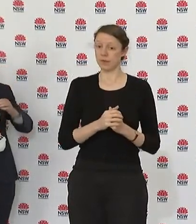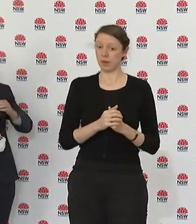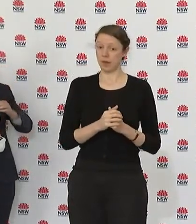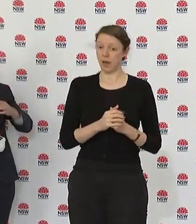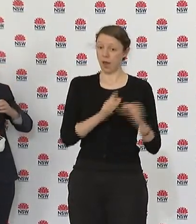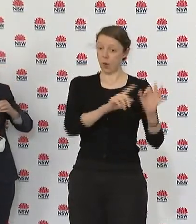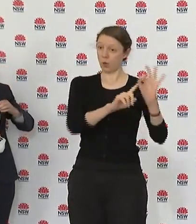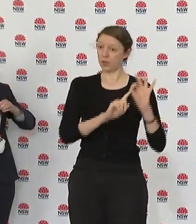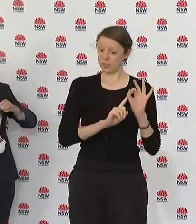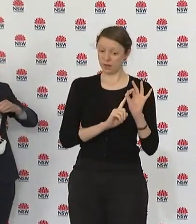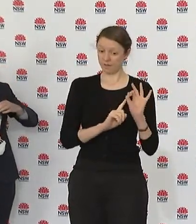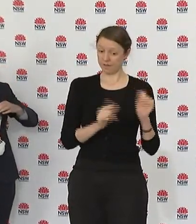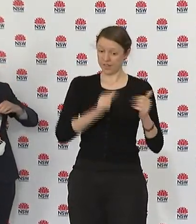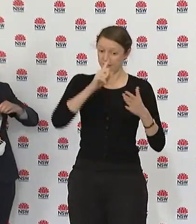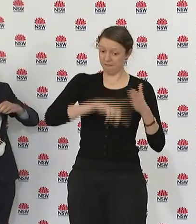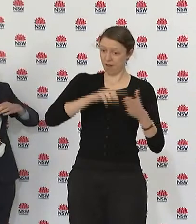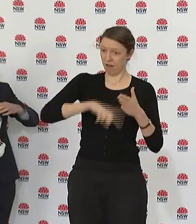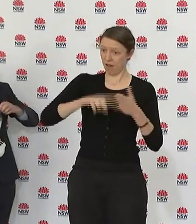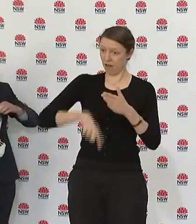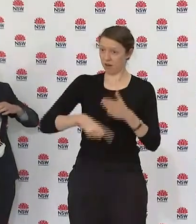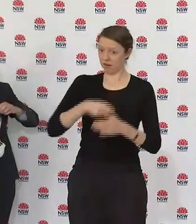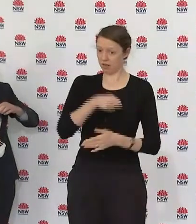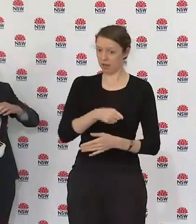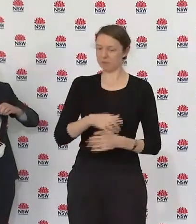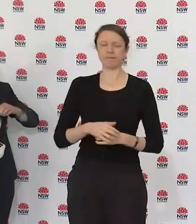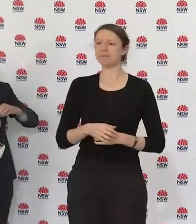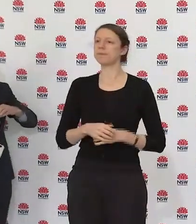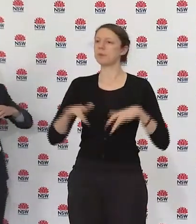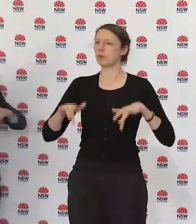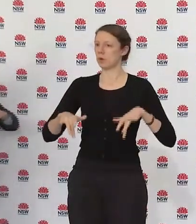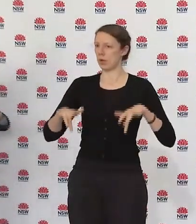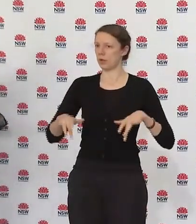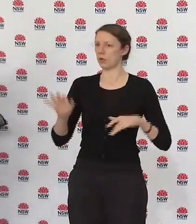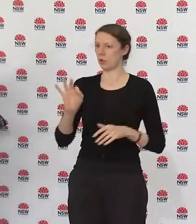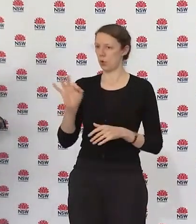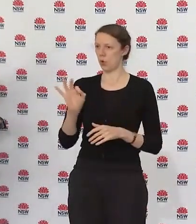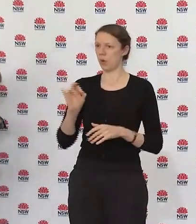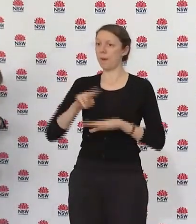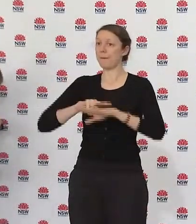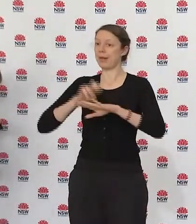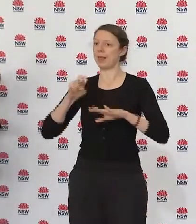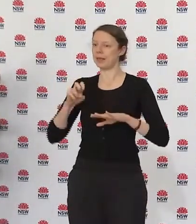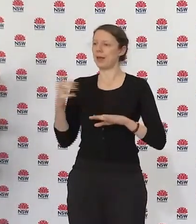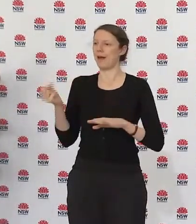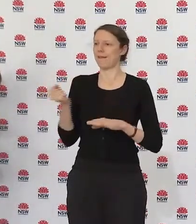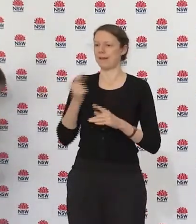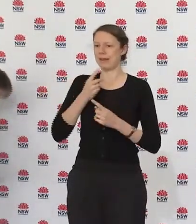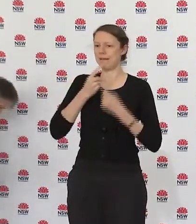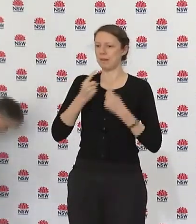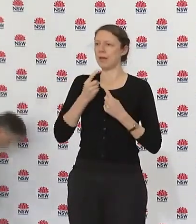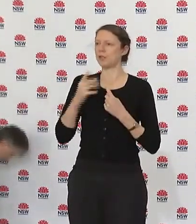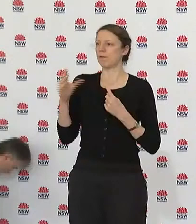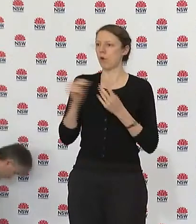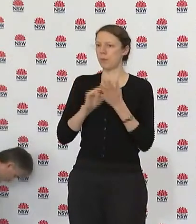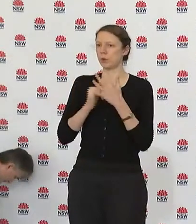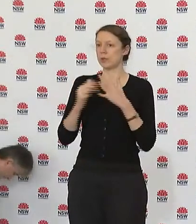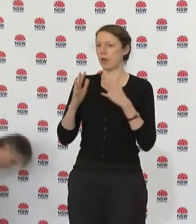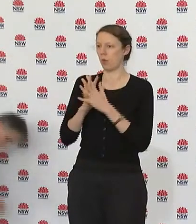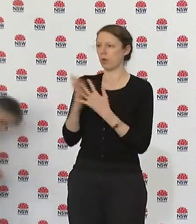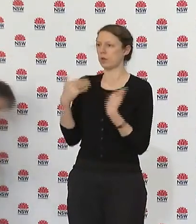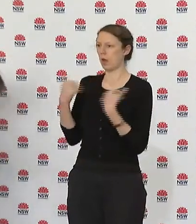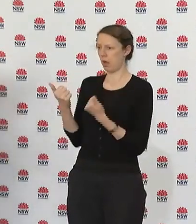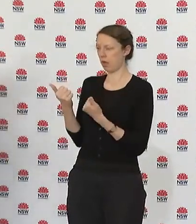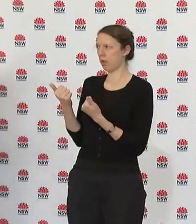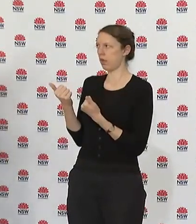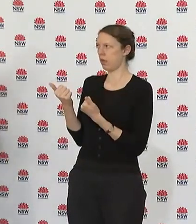incident, but what I can say is that investigators at our Police Operations Centre have information from New South Wales Health.